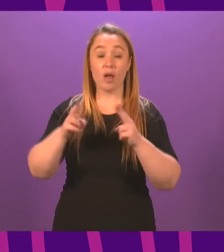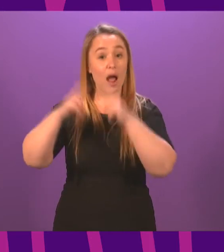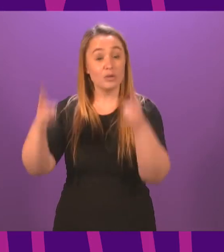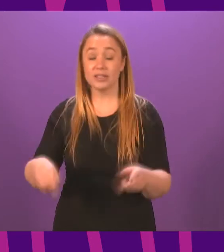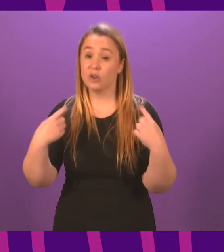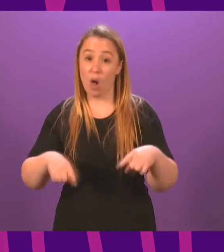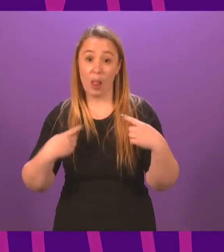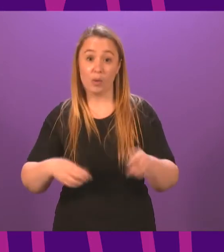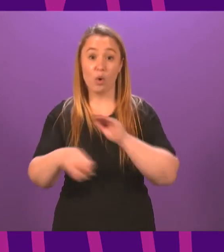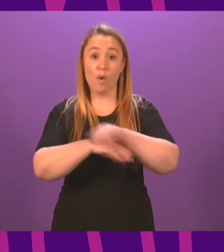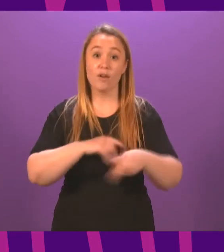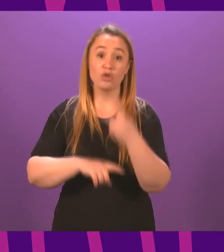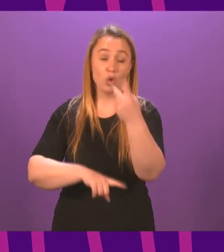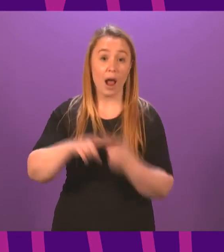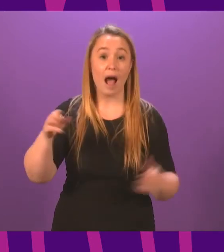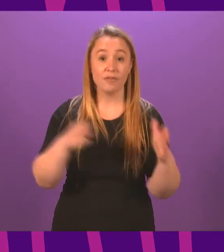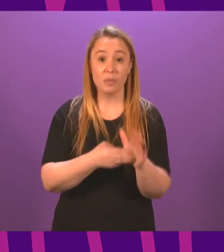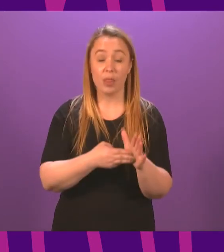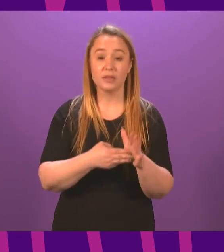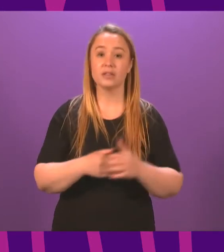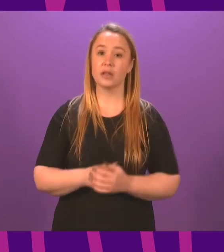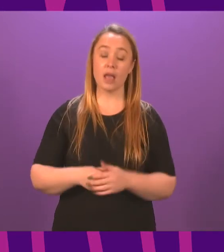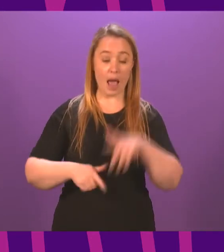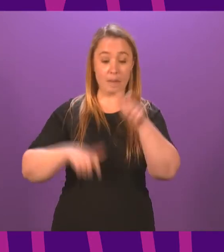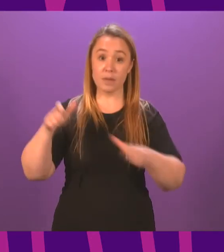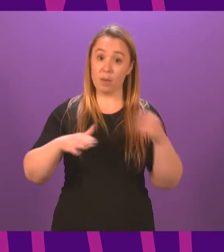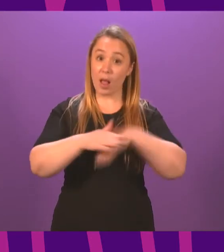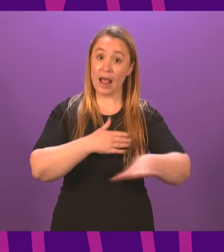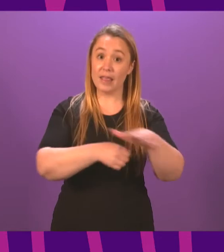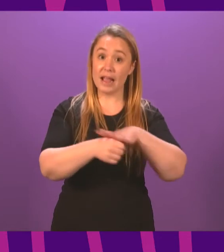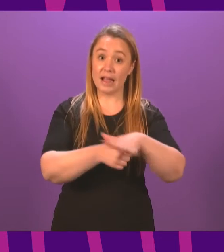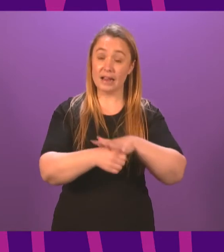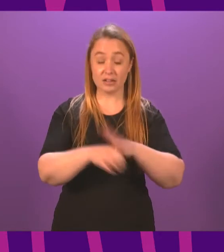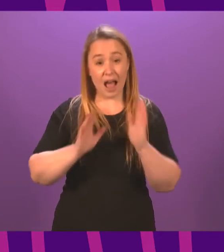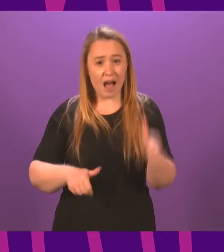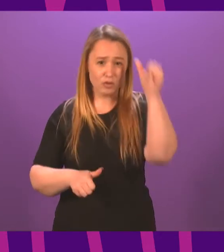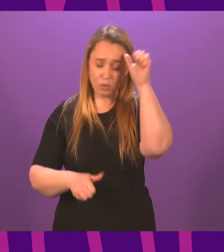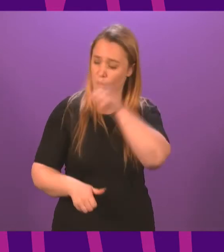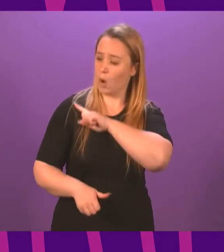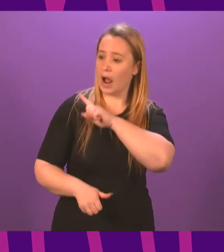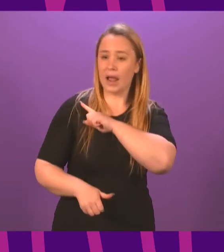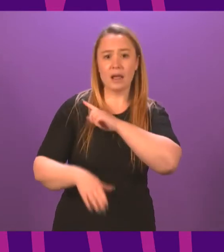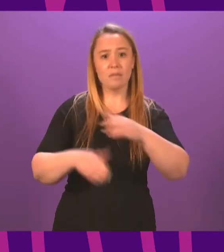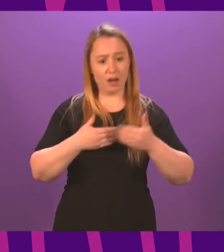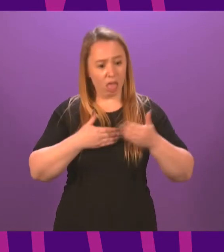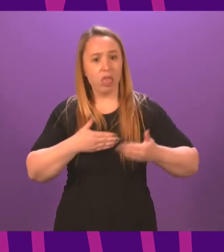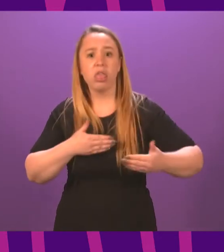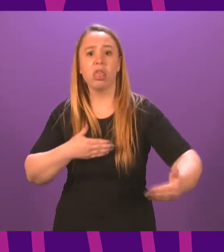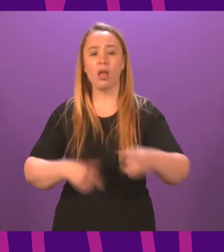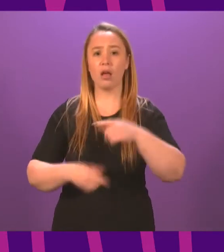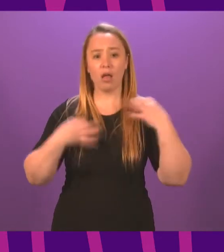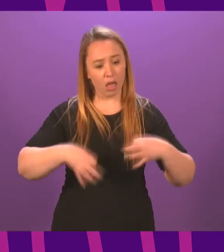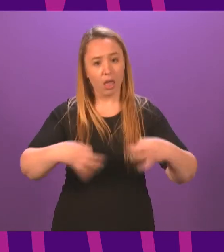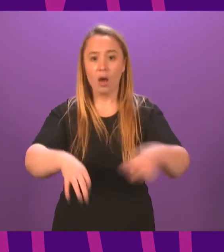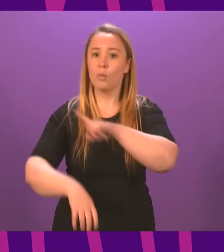2.5 months. And people living in these areas deserve to know why this ban has lasted so long. The SLTA also